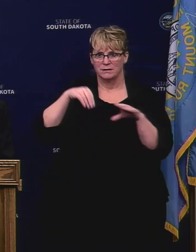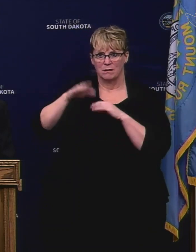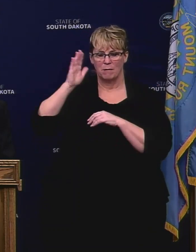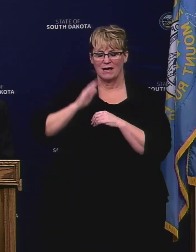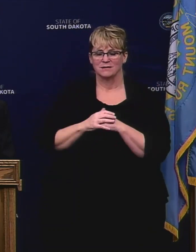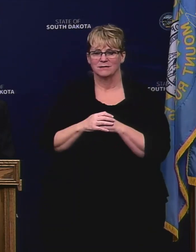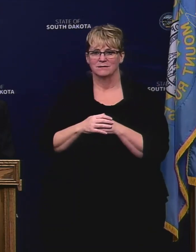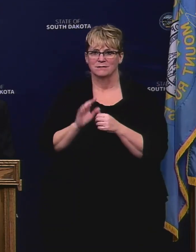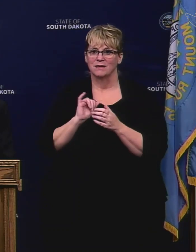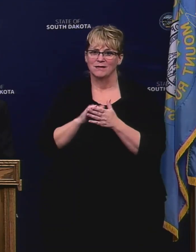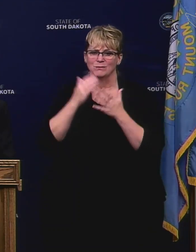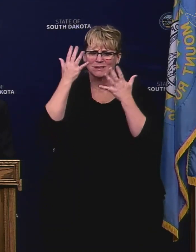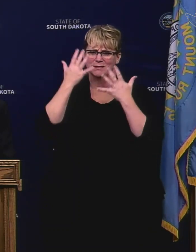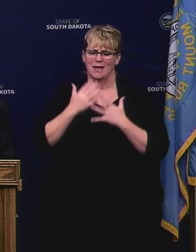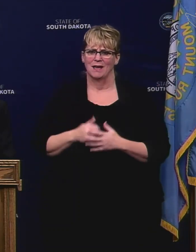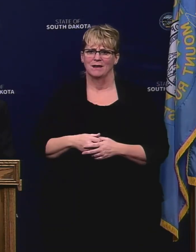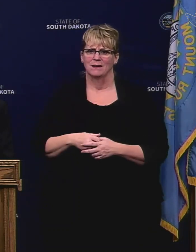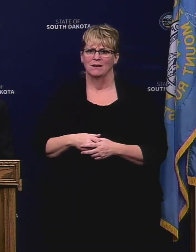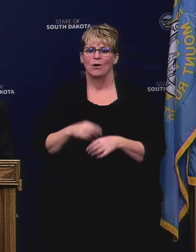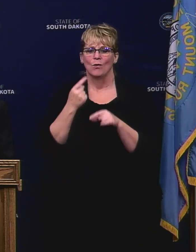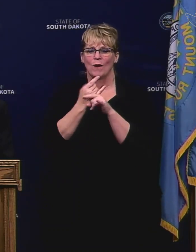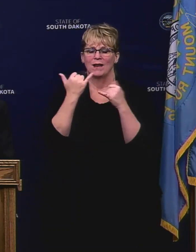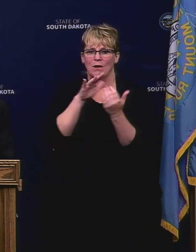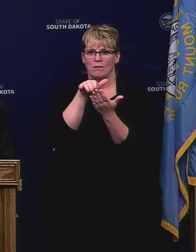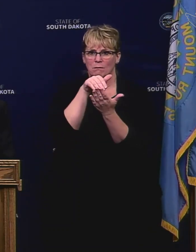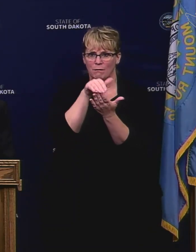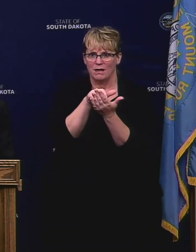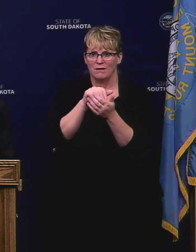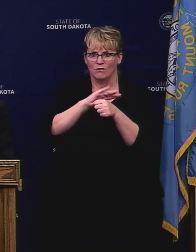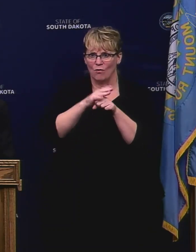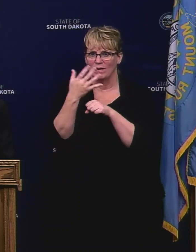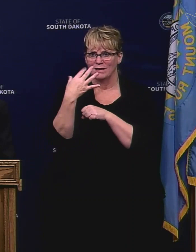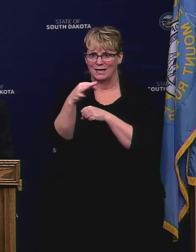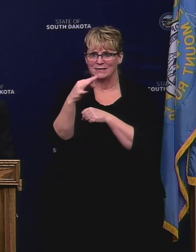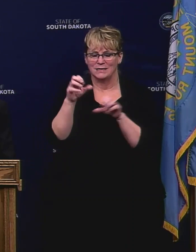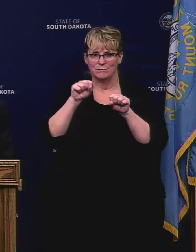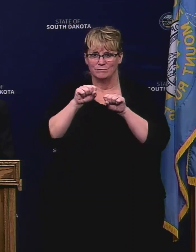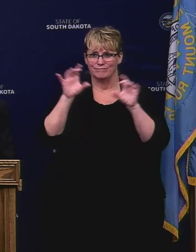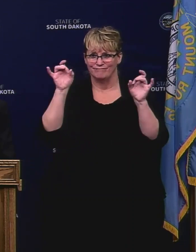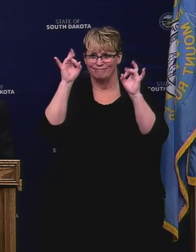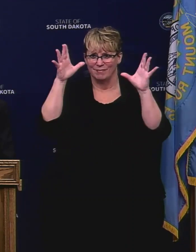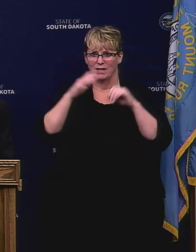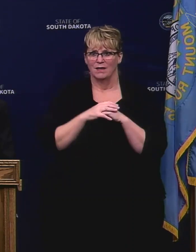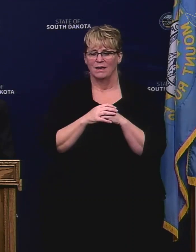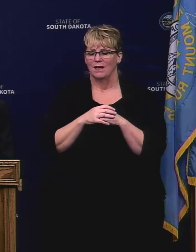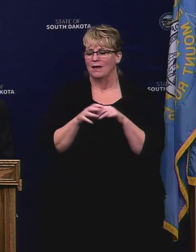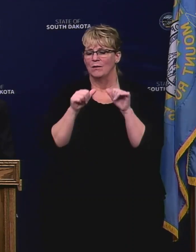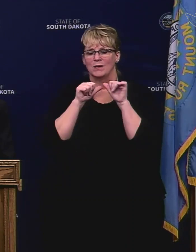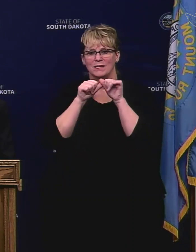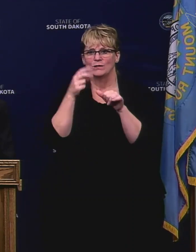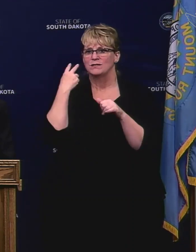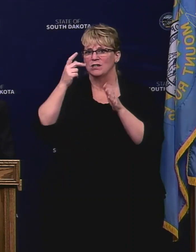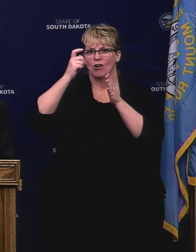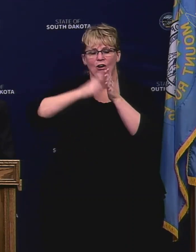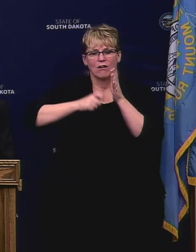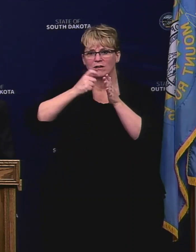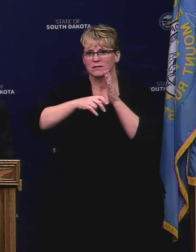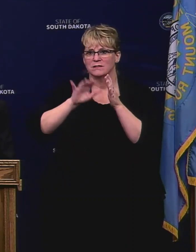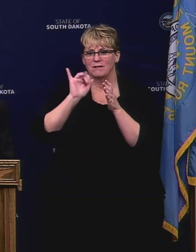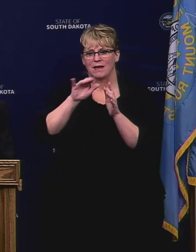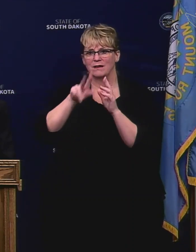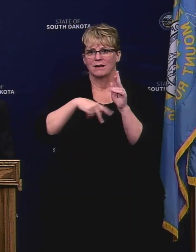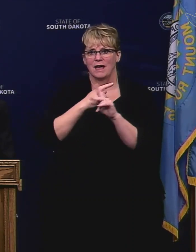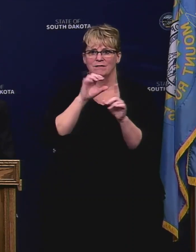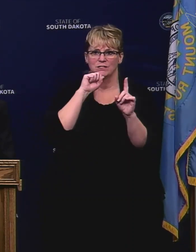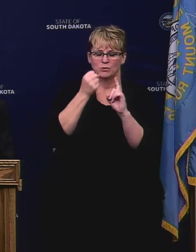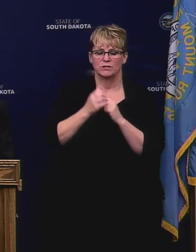disappointing about this, is that we're in the middle of a pandemic and we continue to see articles and situations like that.